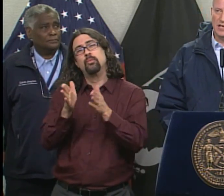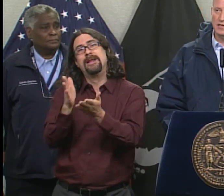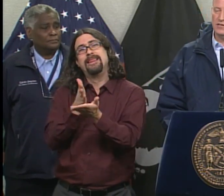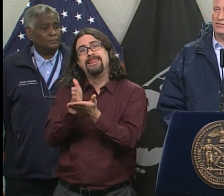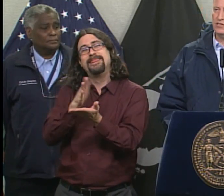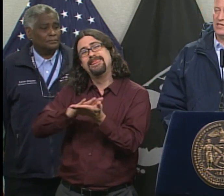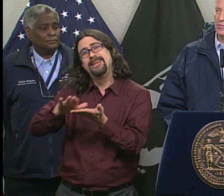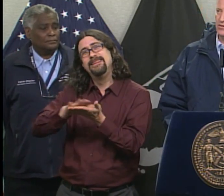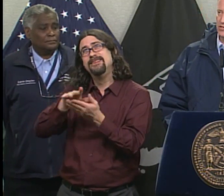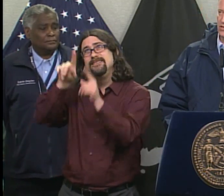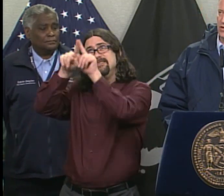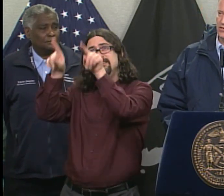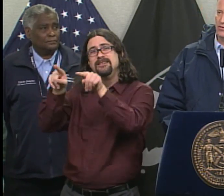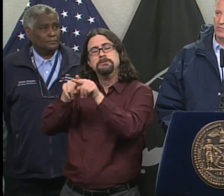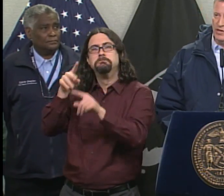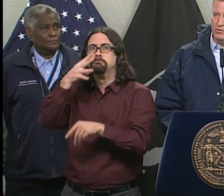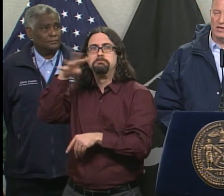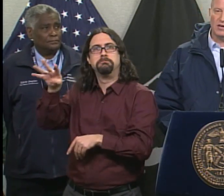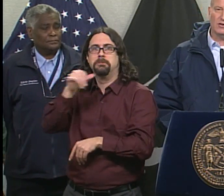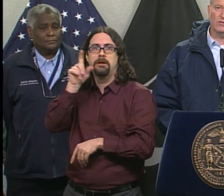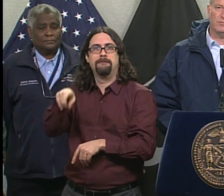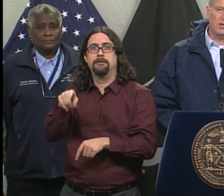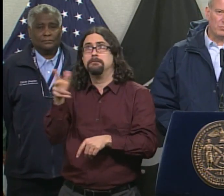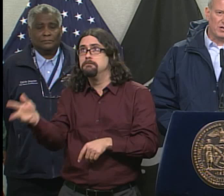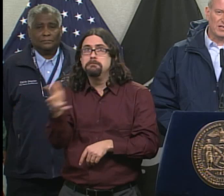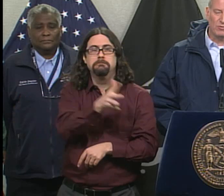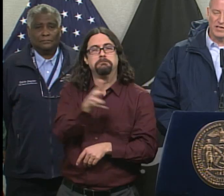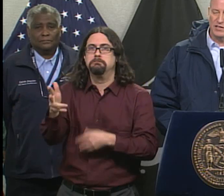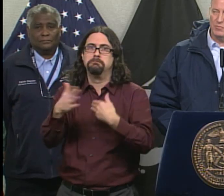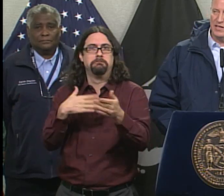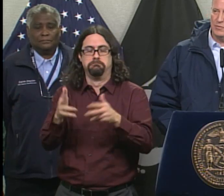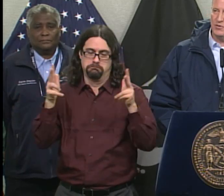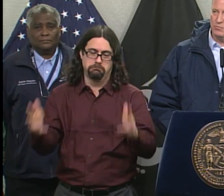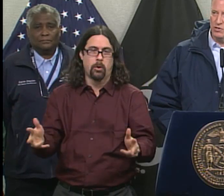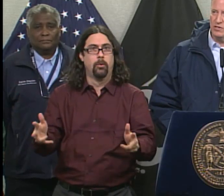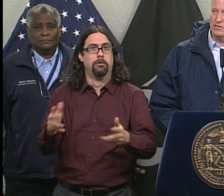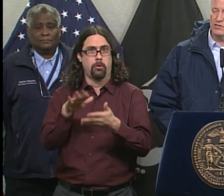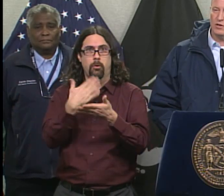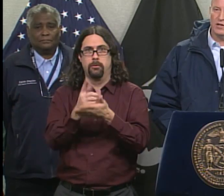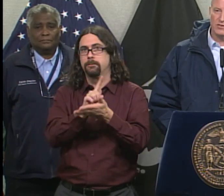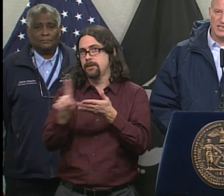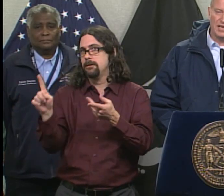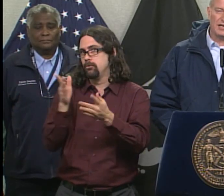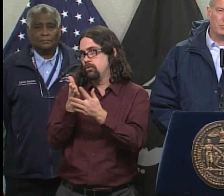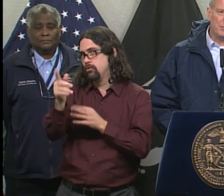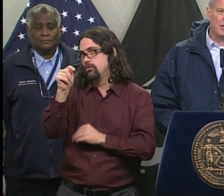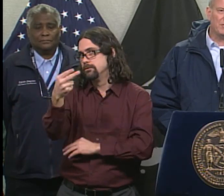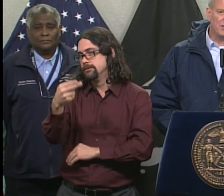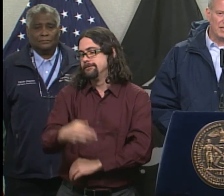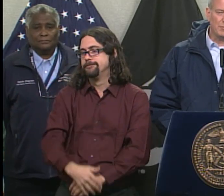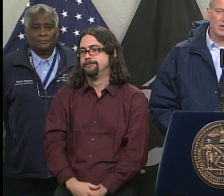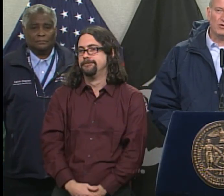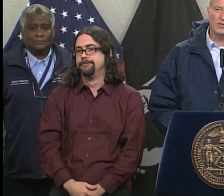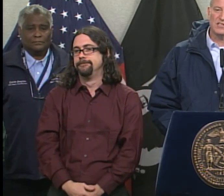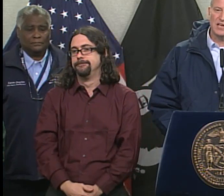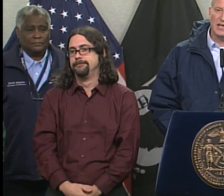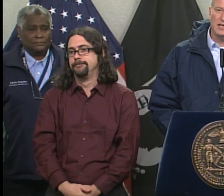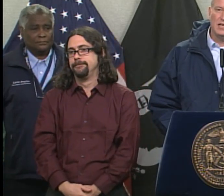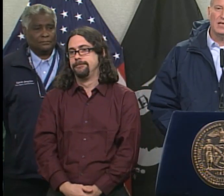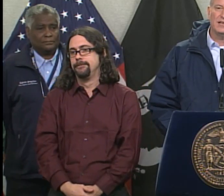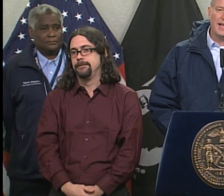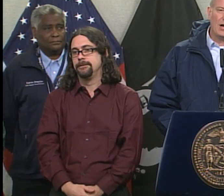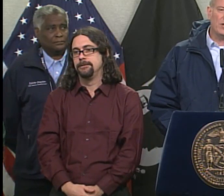and again, until just a couple of years ago, I drove my own car and looked for my own parking regularly in my neighborhood in Brooklyn, so I understand how people have to think about alternate